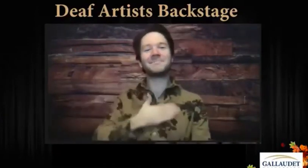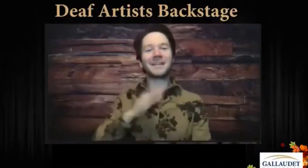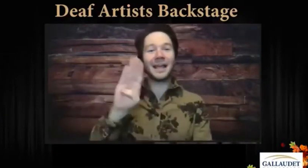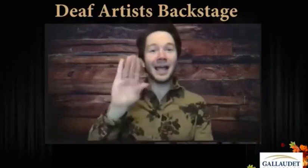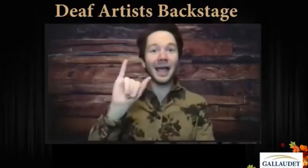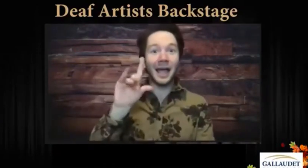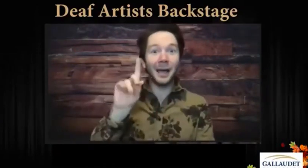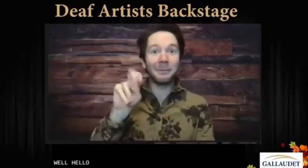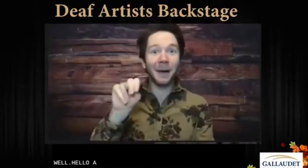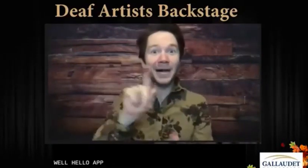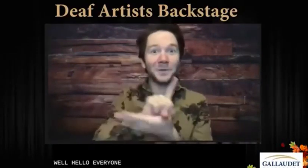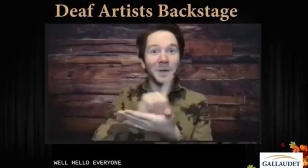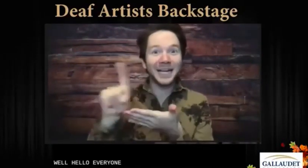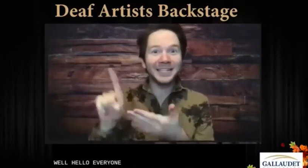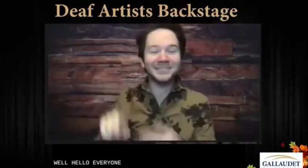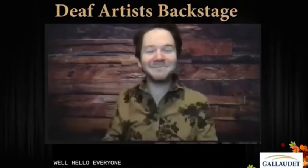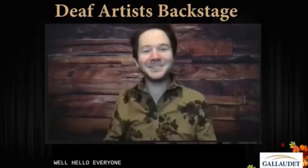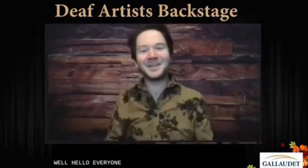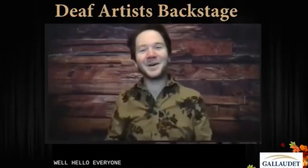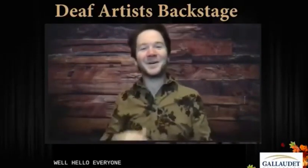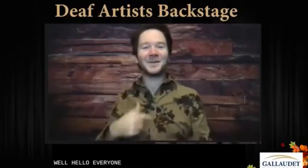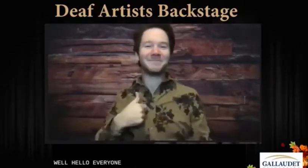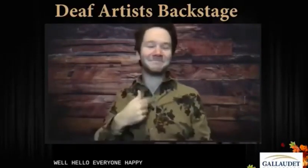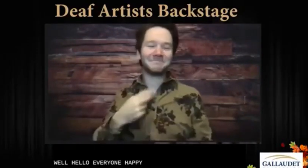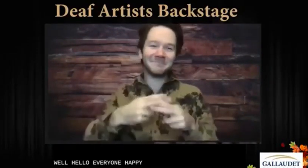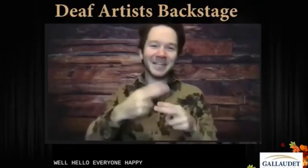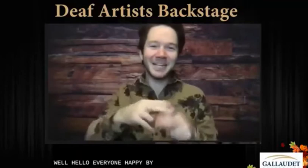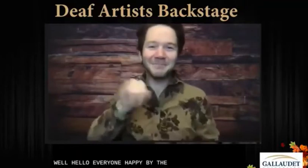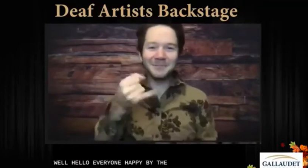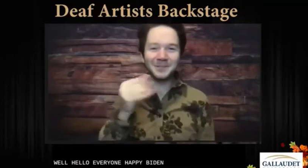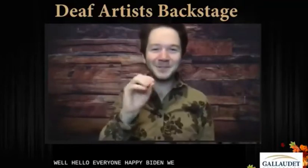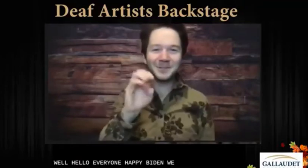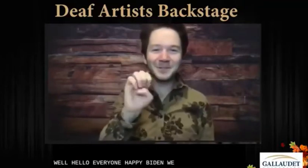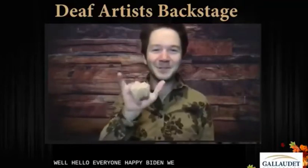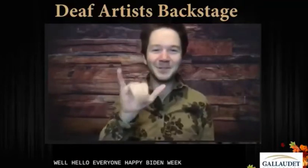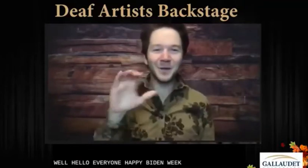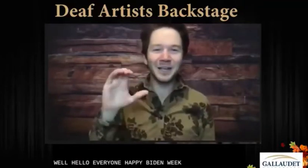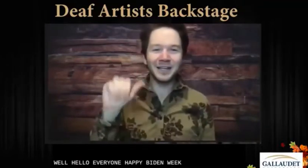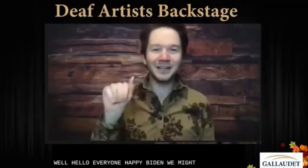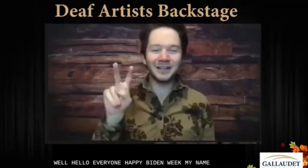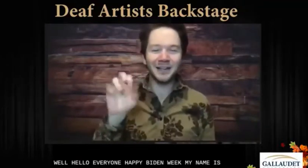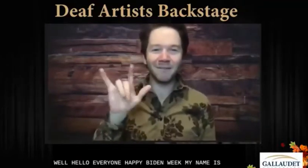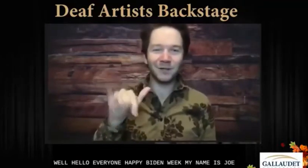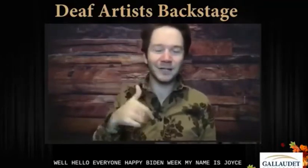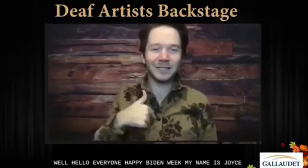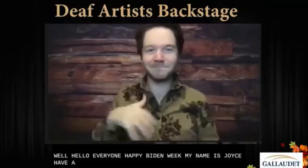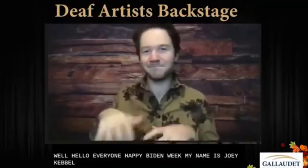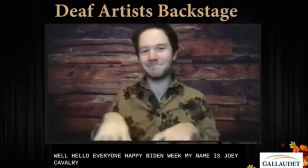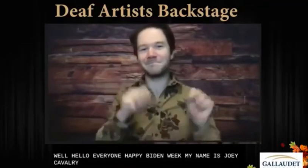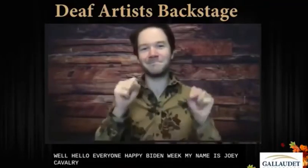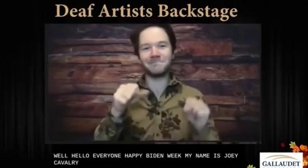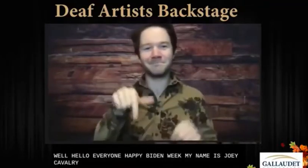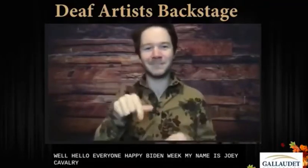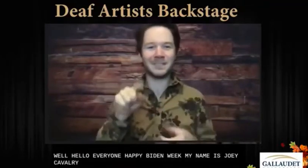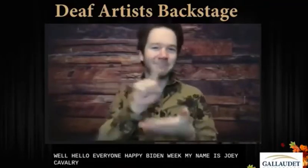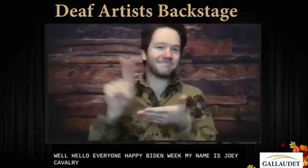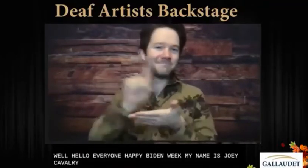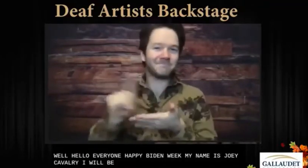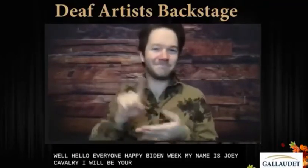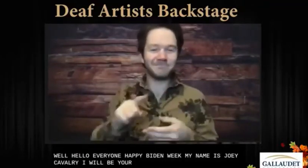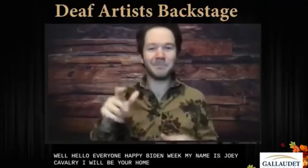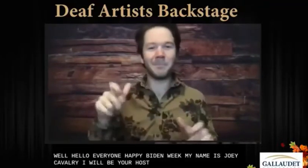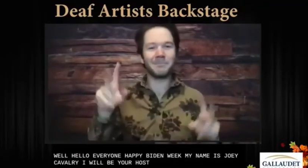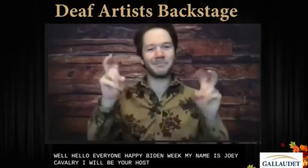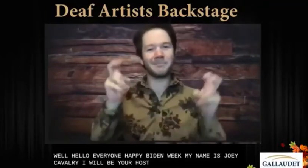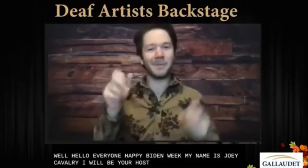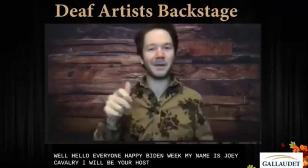well hello everyone happy Biden week my name is Joey Cavalry I will be your